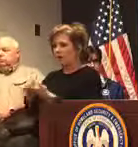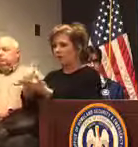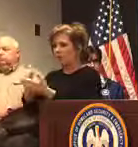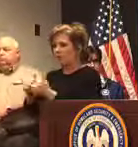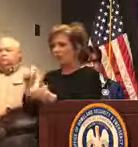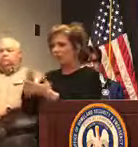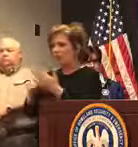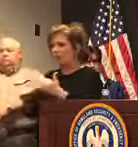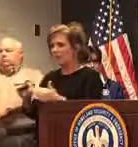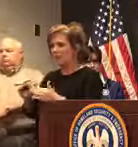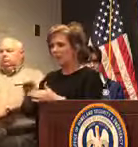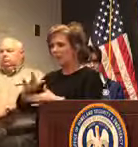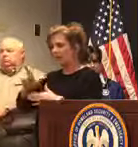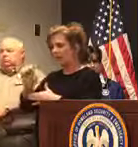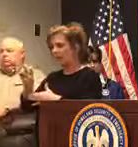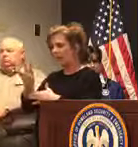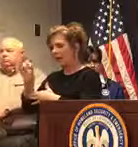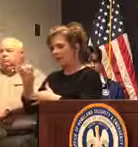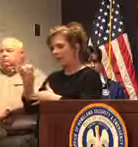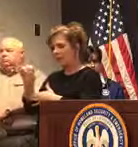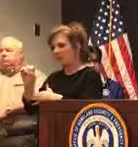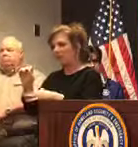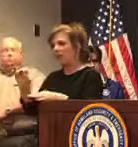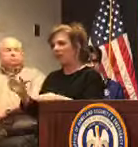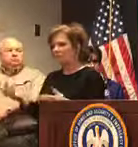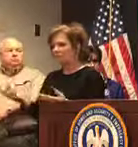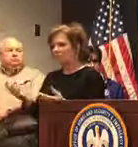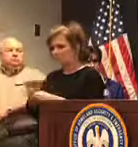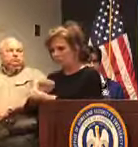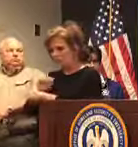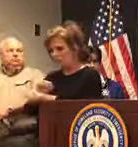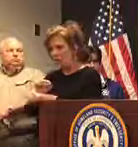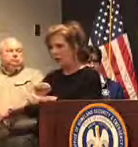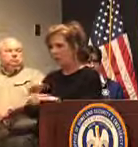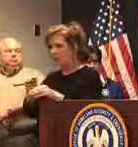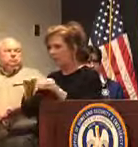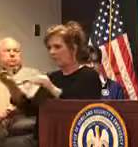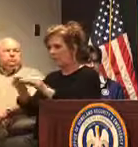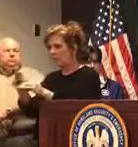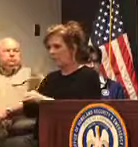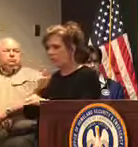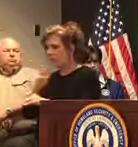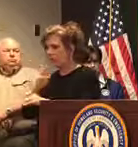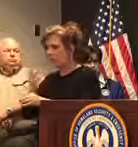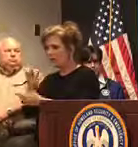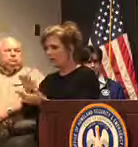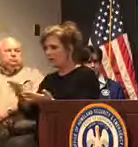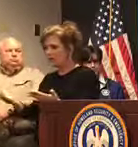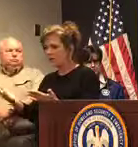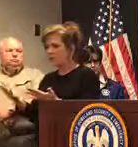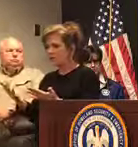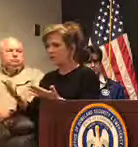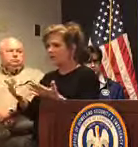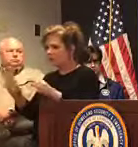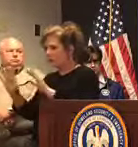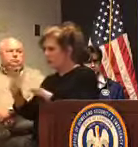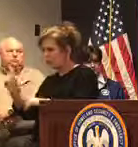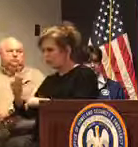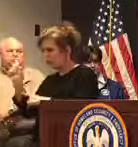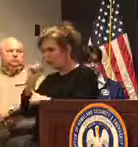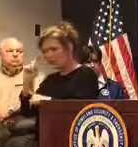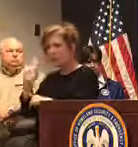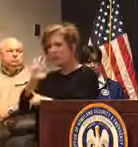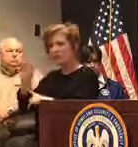operations, assisting with evacuations, moving commodities and water into position to where we think they will be needed. We're also